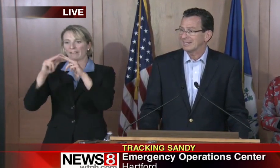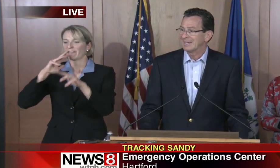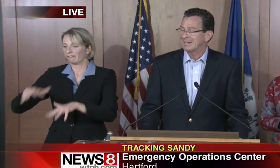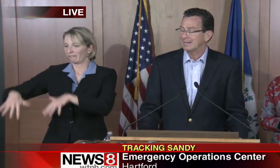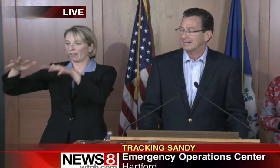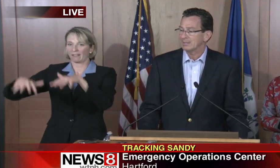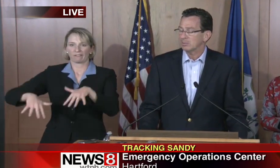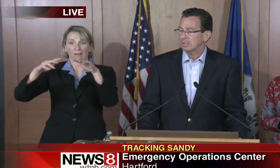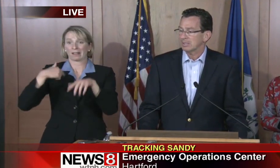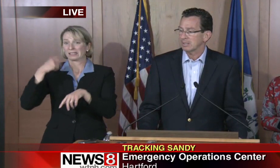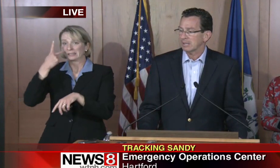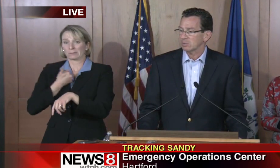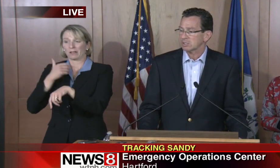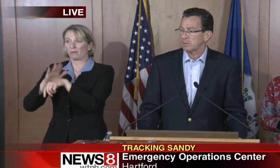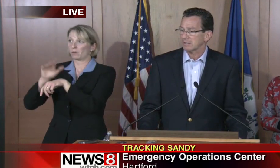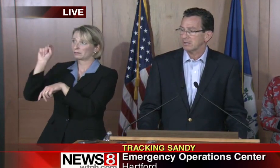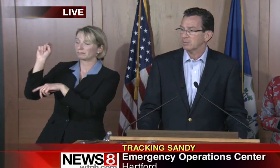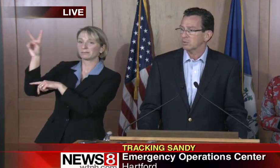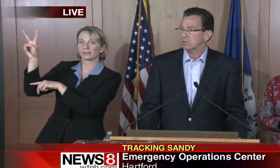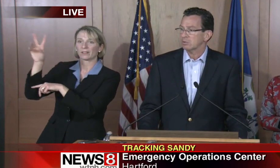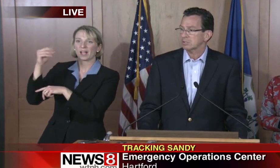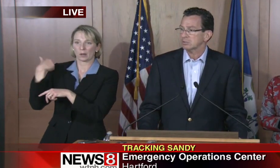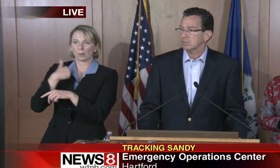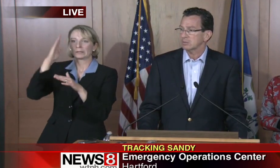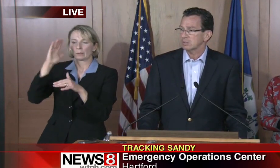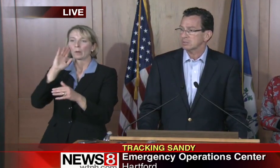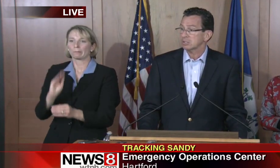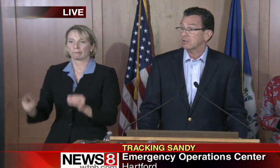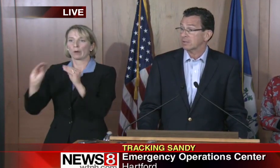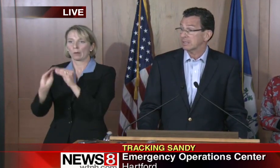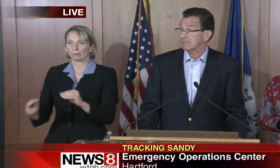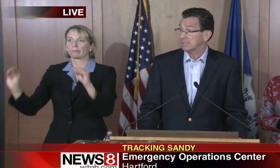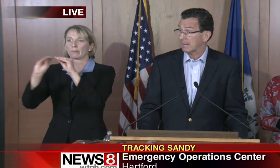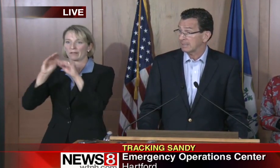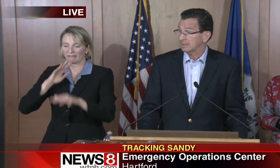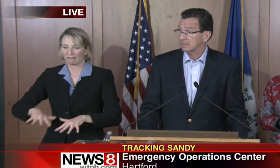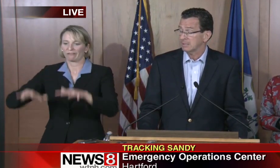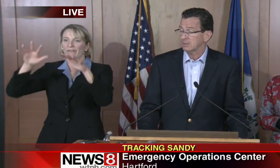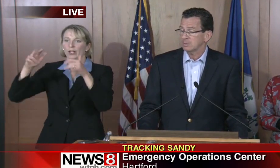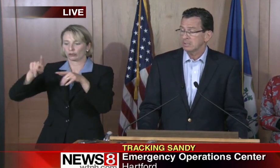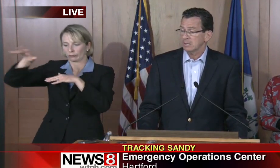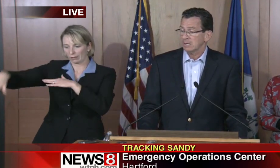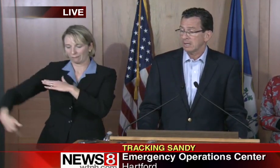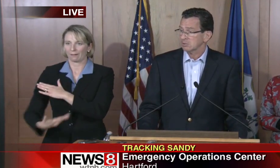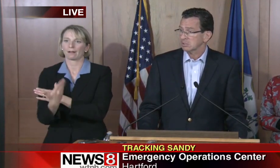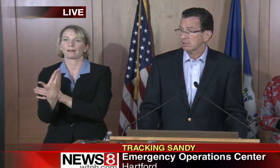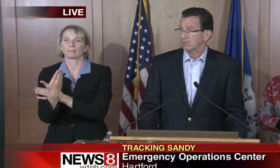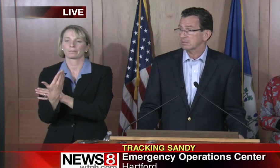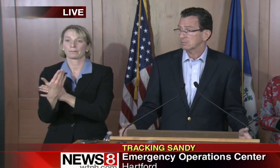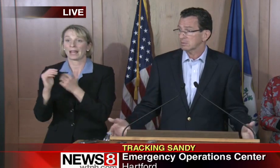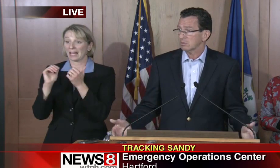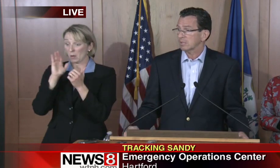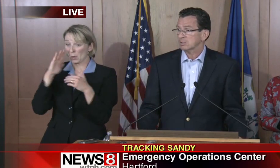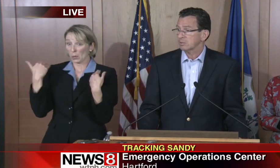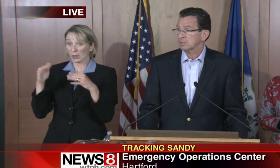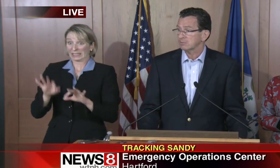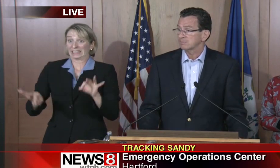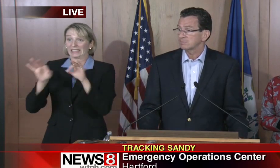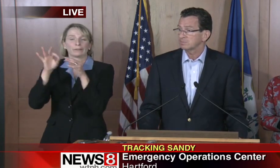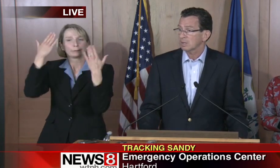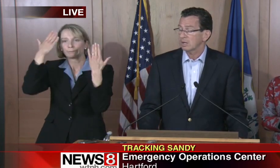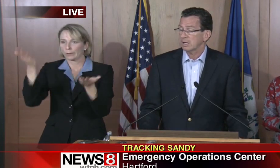TV, and we expect that number to increase significantly tonight. How significant remains